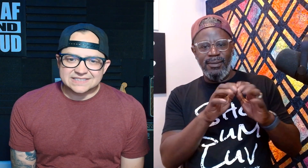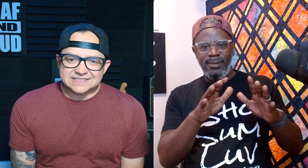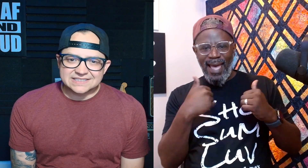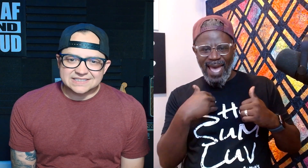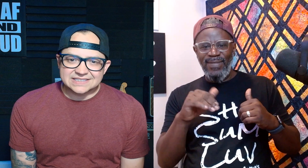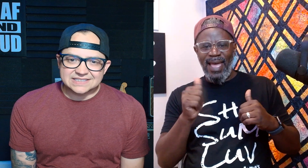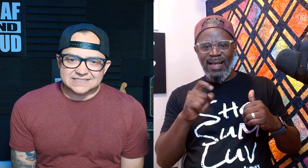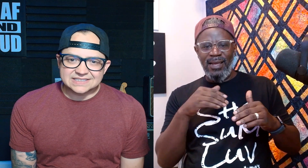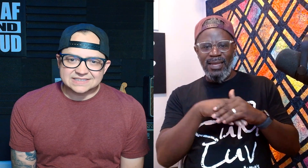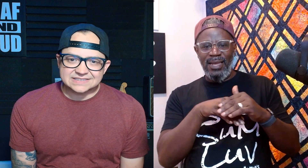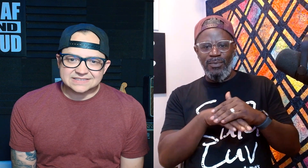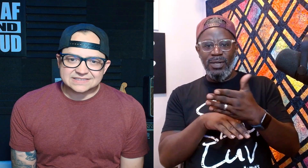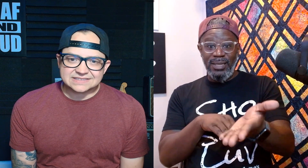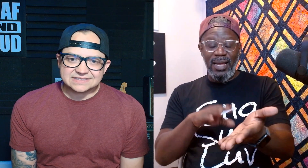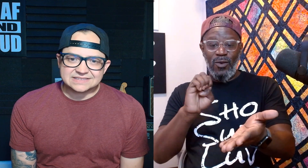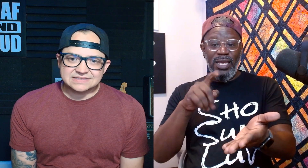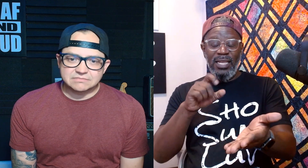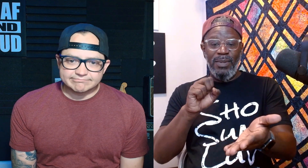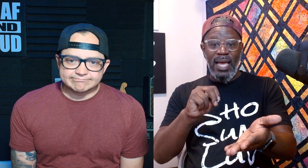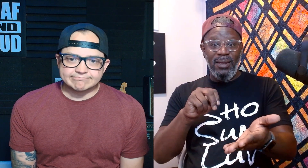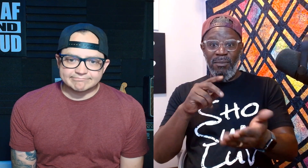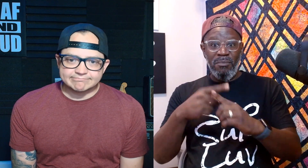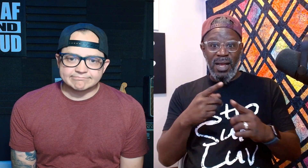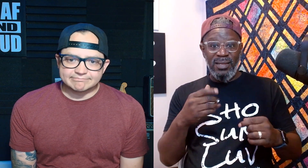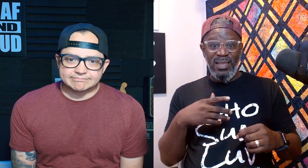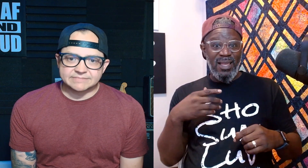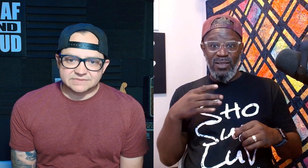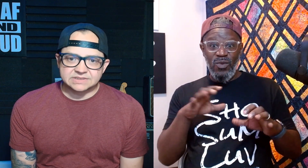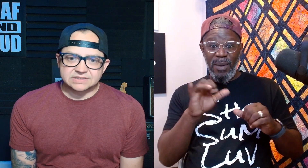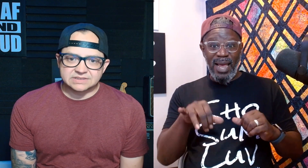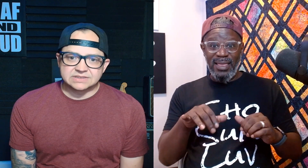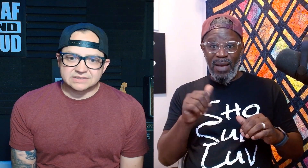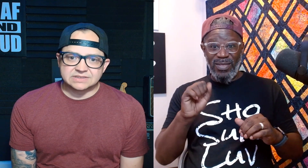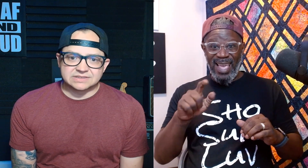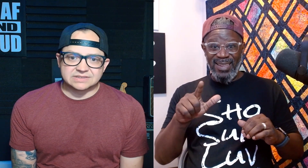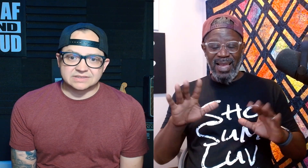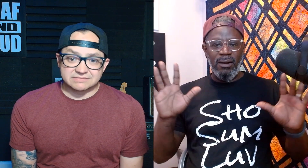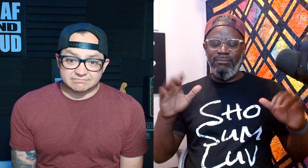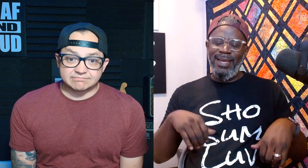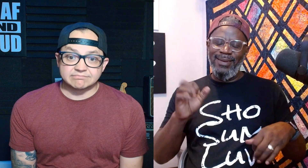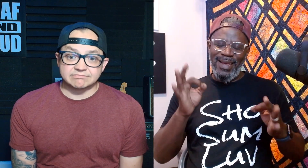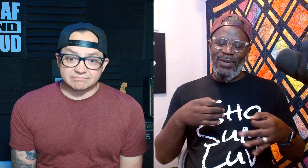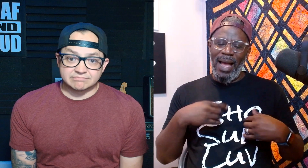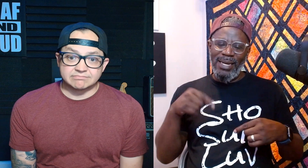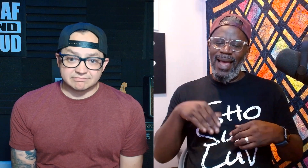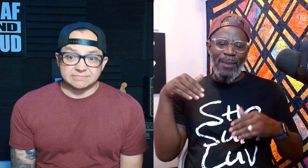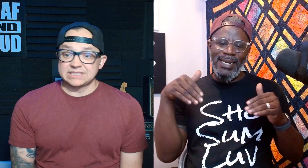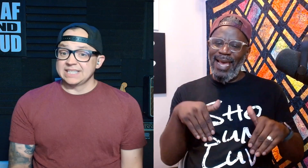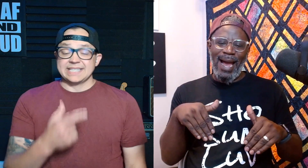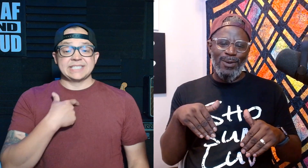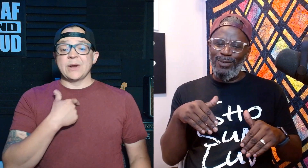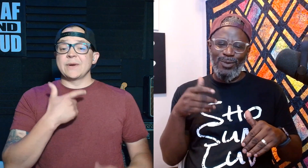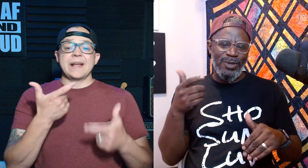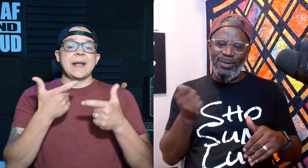sports have that AirSound accessibility? Yeah. So ESPN Plus, do something like that with AirSound. Yeah, definitely. I'll